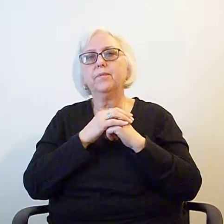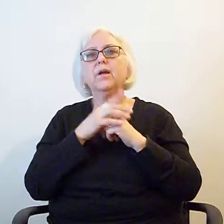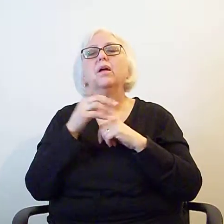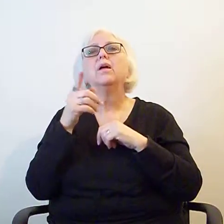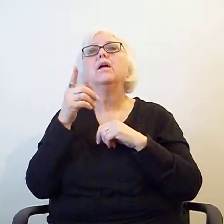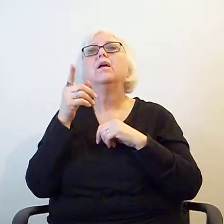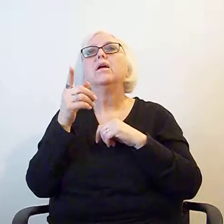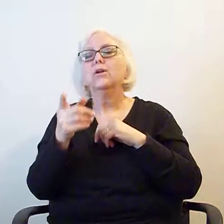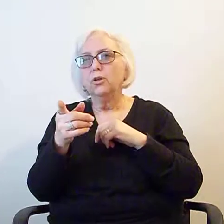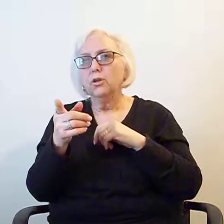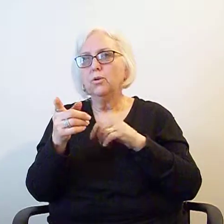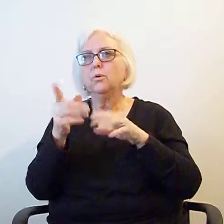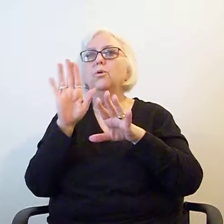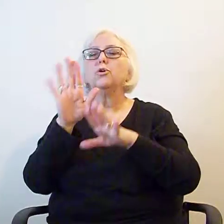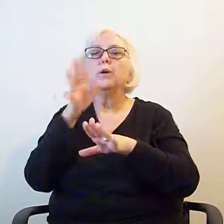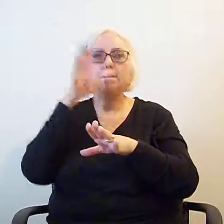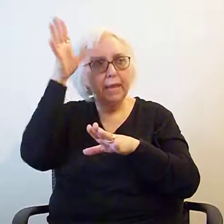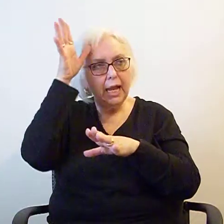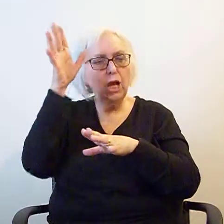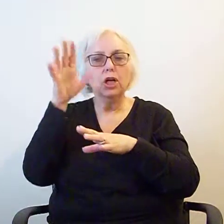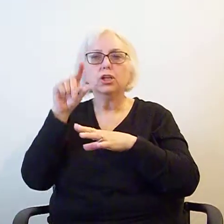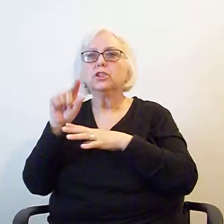You or your parent or guardian or advocate